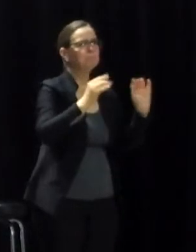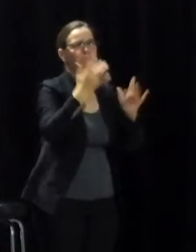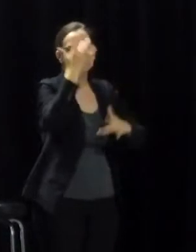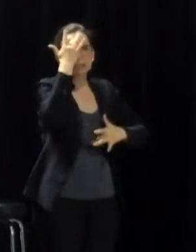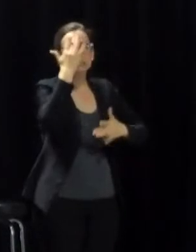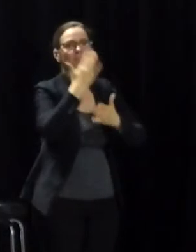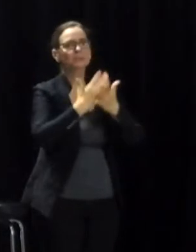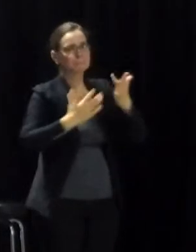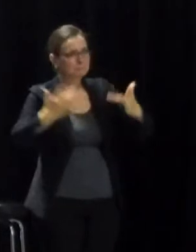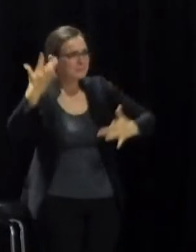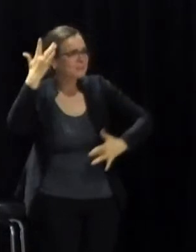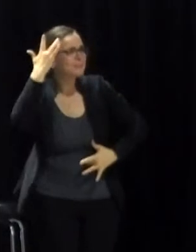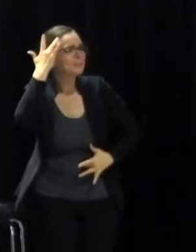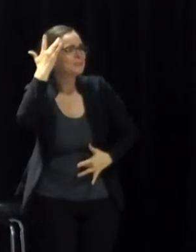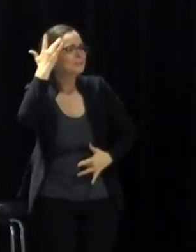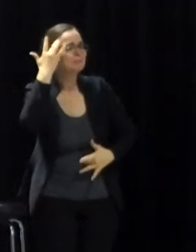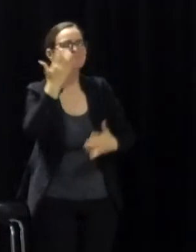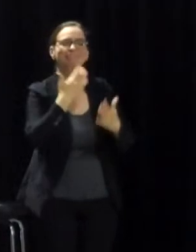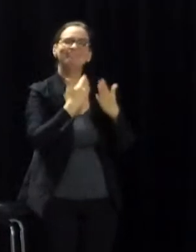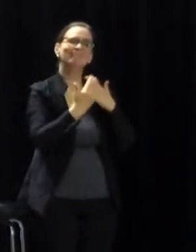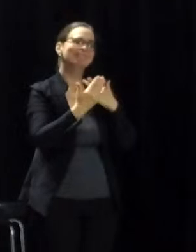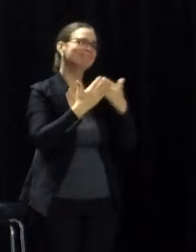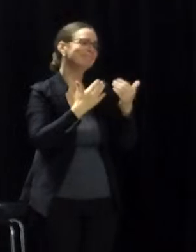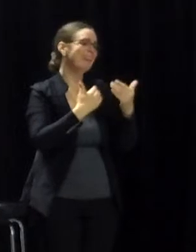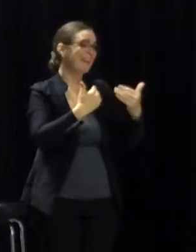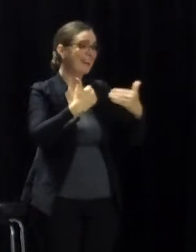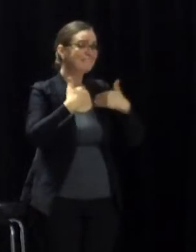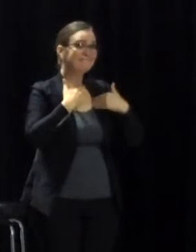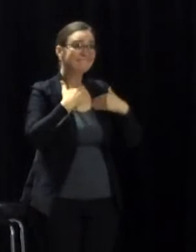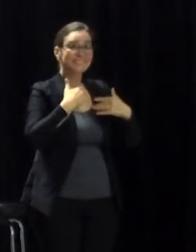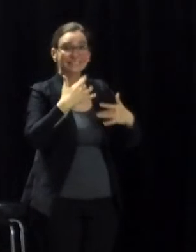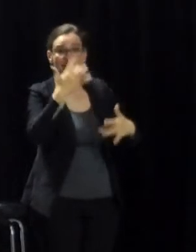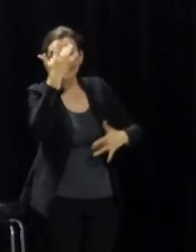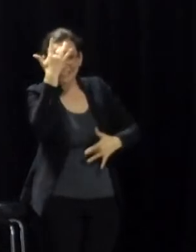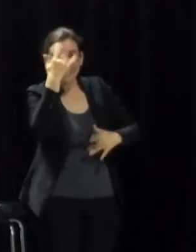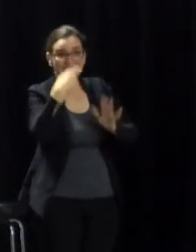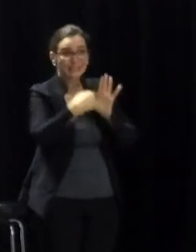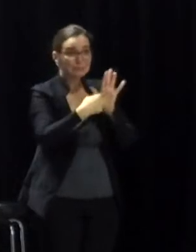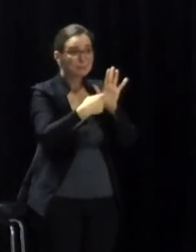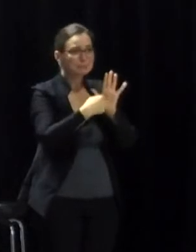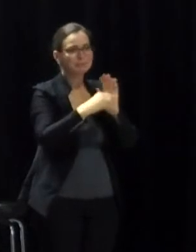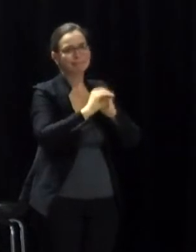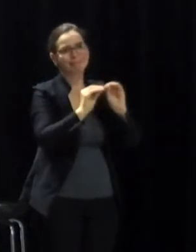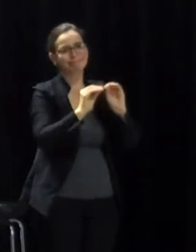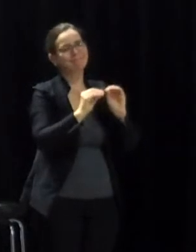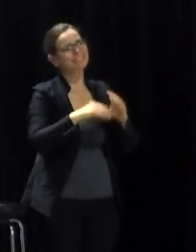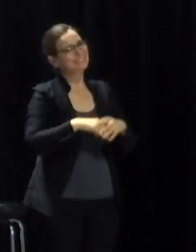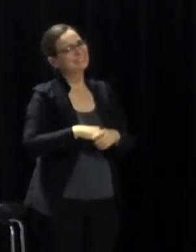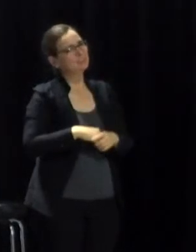indicating you there, right there. It's just sort of giving you a 30,000 feet view